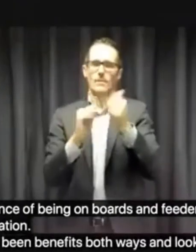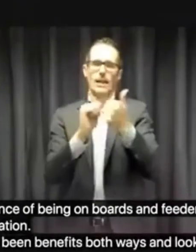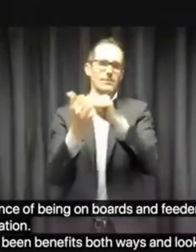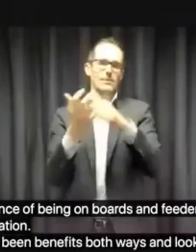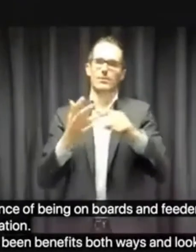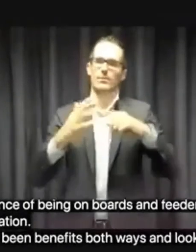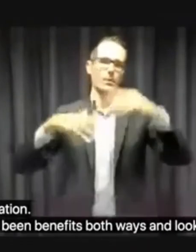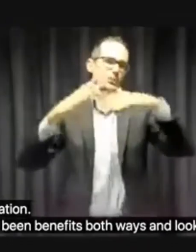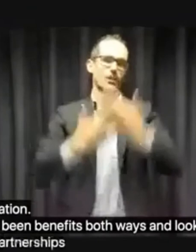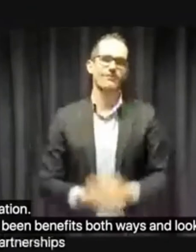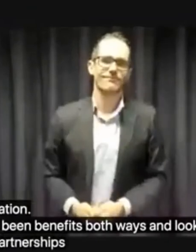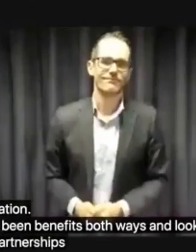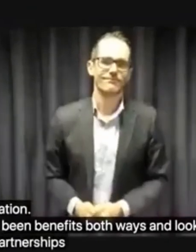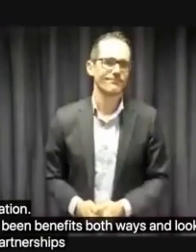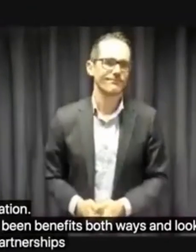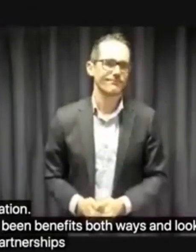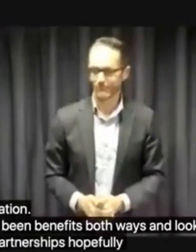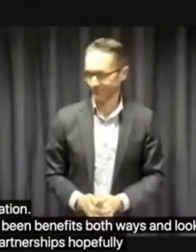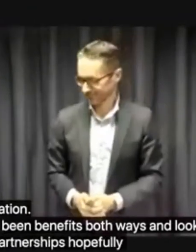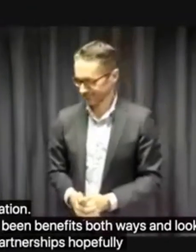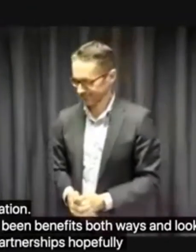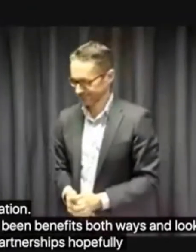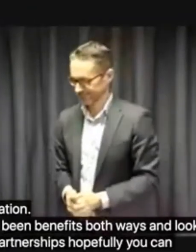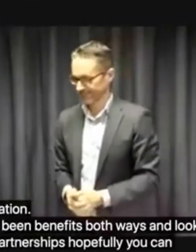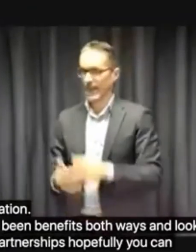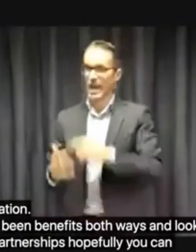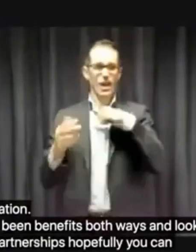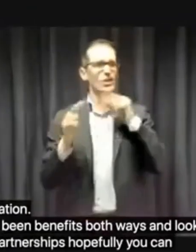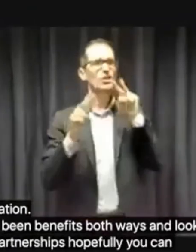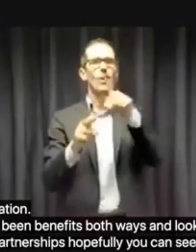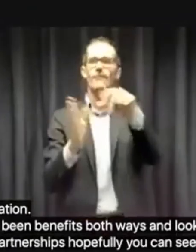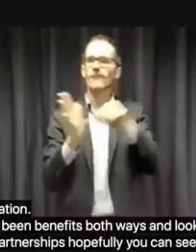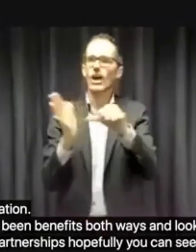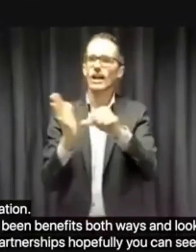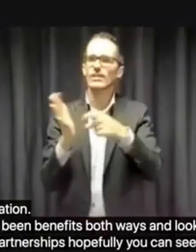people in the future. And partnerships are incredibly important to do.